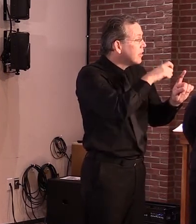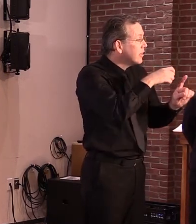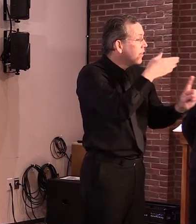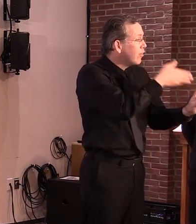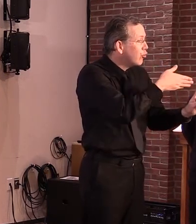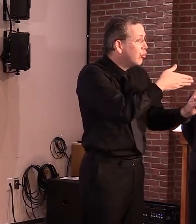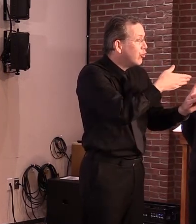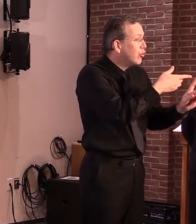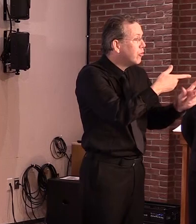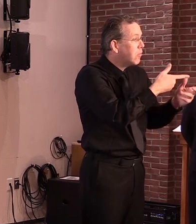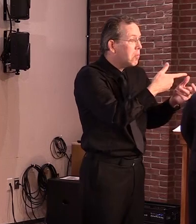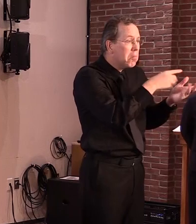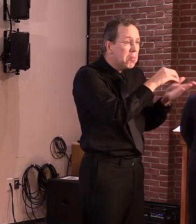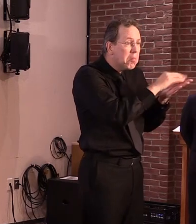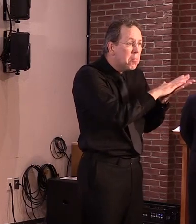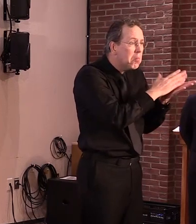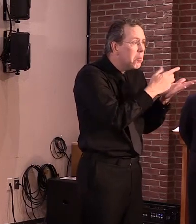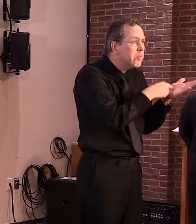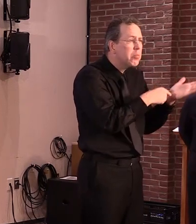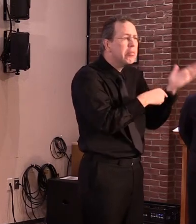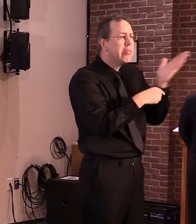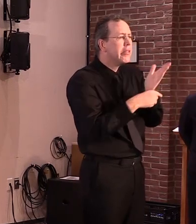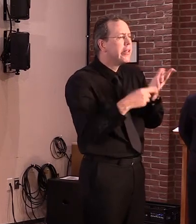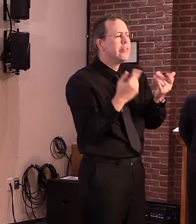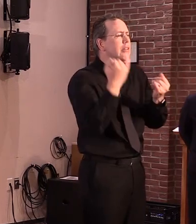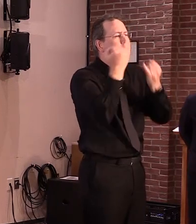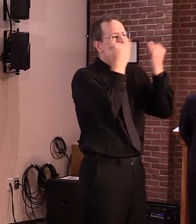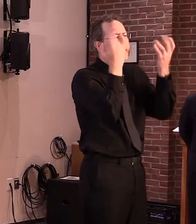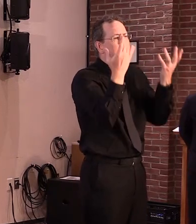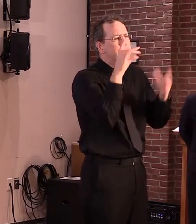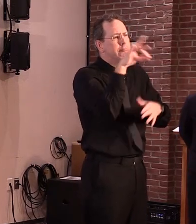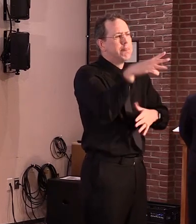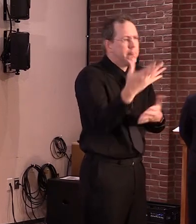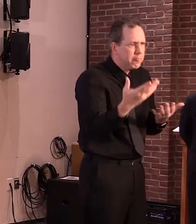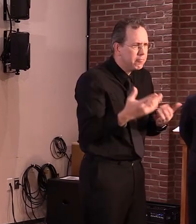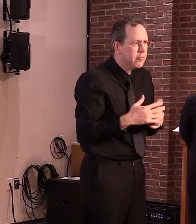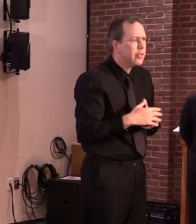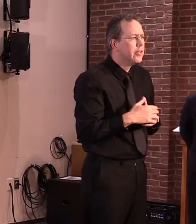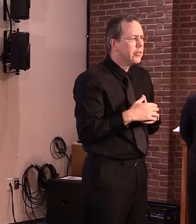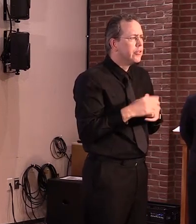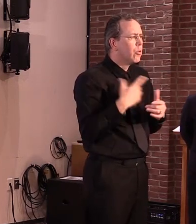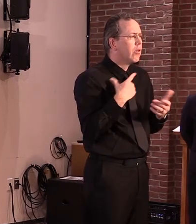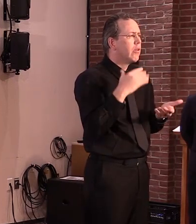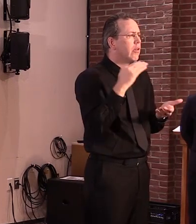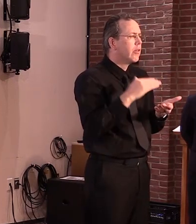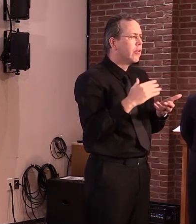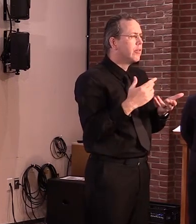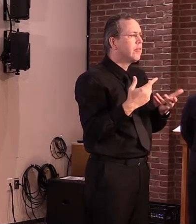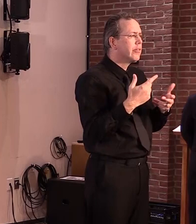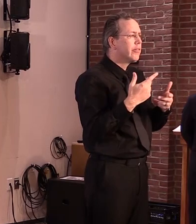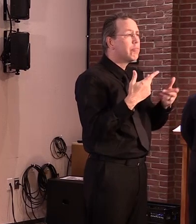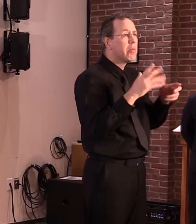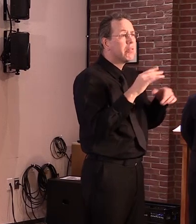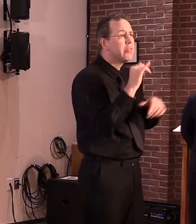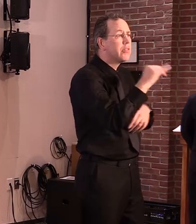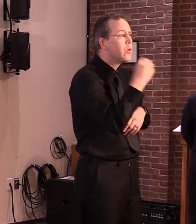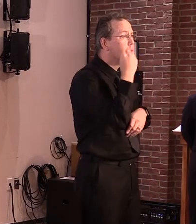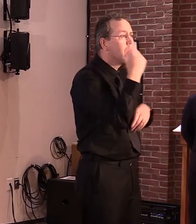sort. I mean, there's just all kinds of different ways we might be able to do it. So we haven't looked at one specific